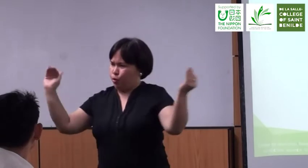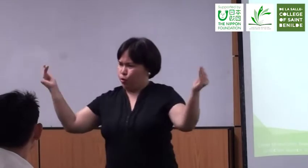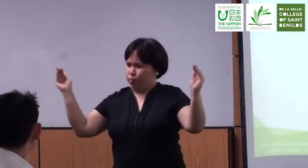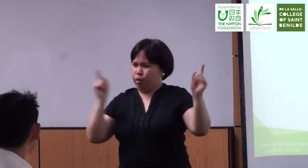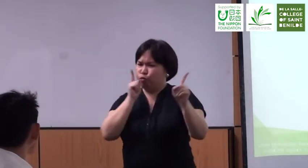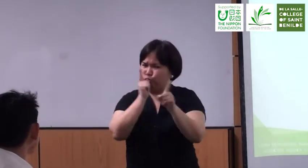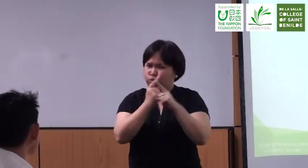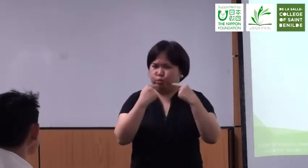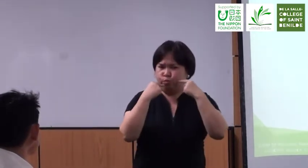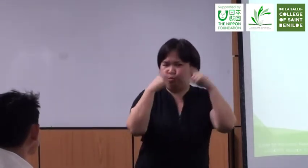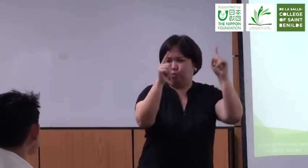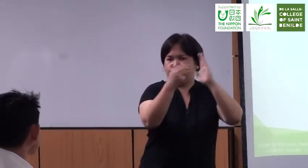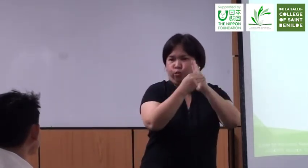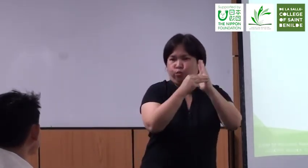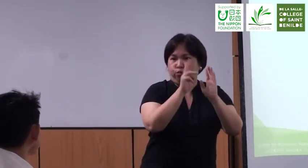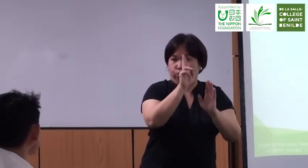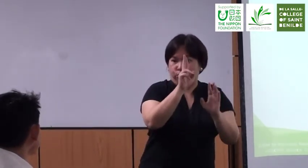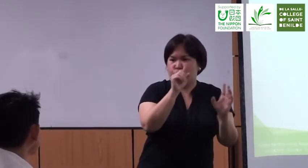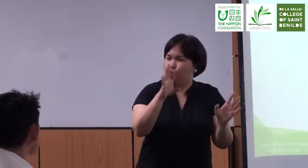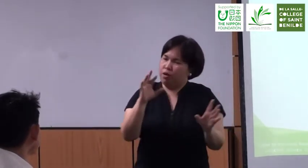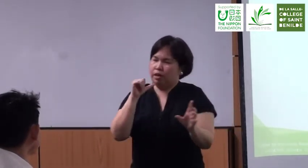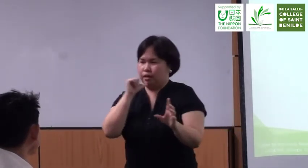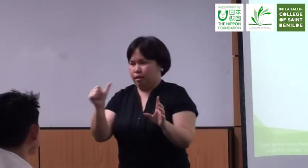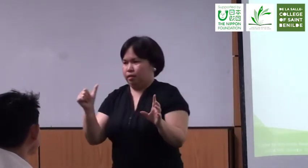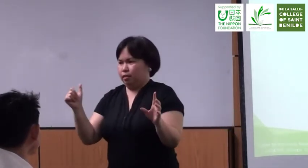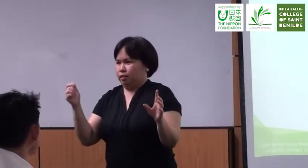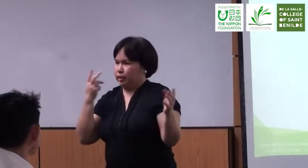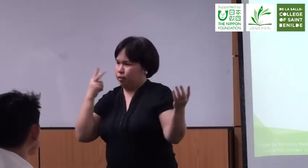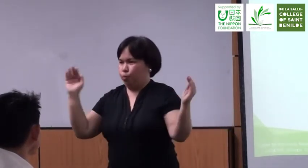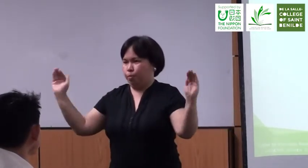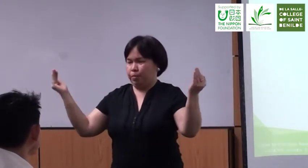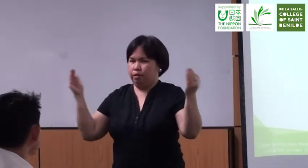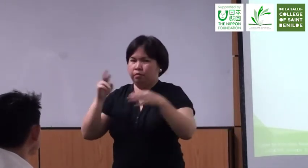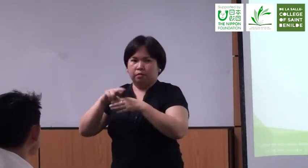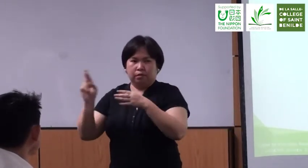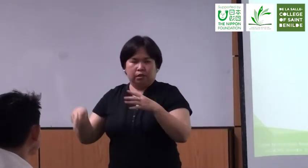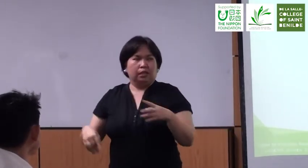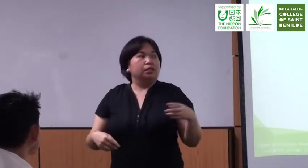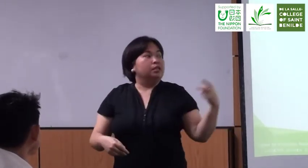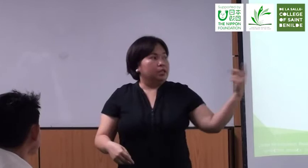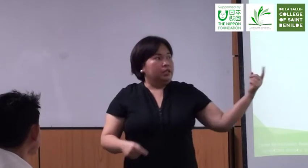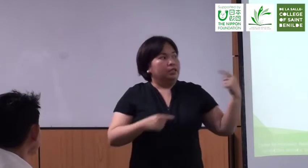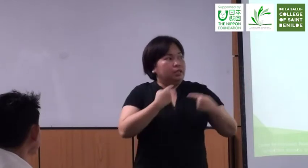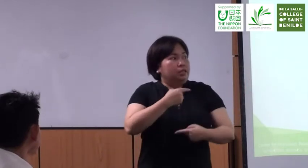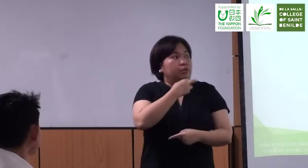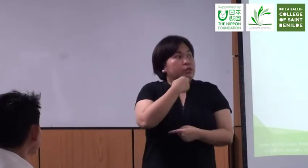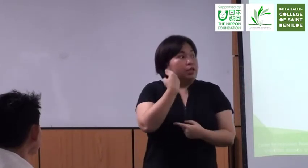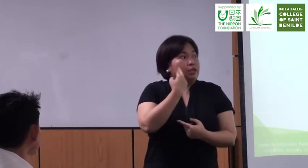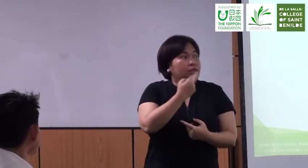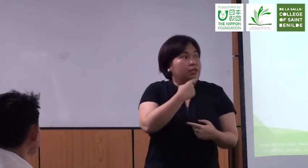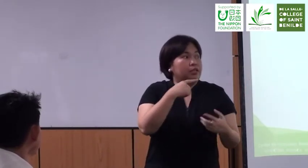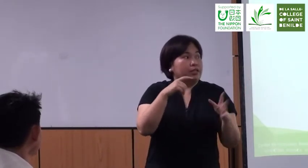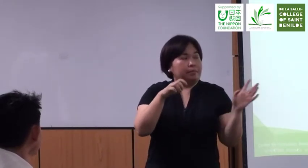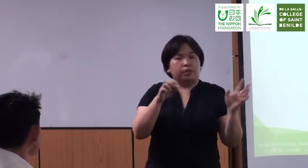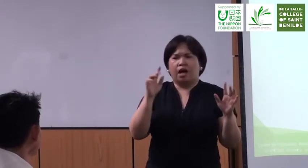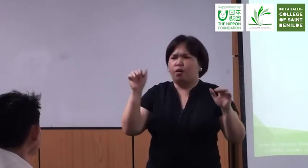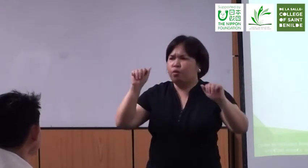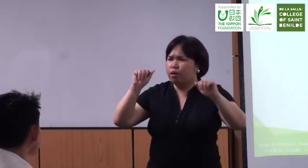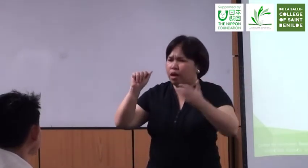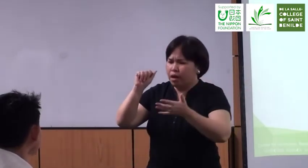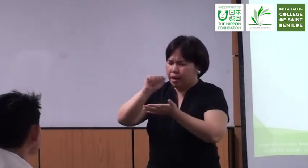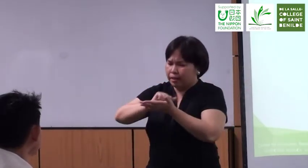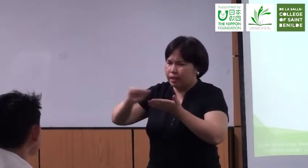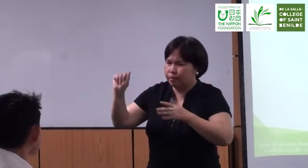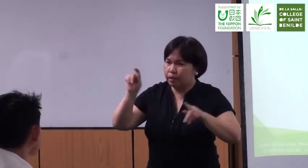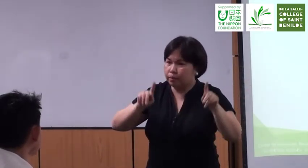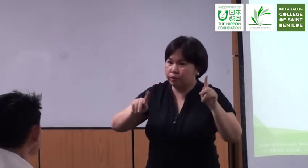nanggaling talaga sa paggamit ng MOODLE. And then Suggestion. one more, the academic performance is not just pre-test and post-test. These are my